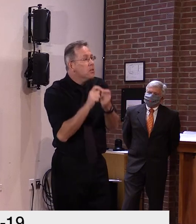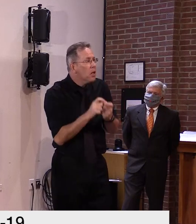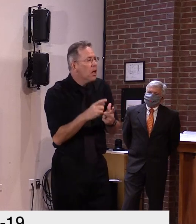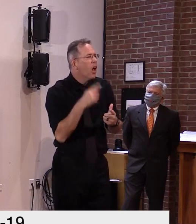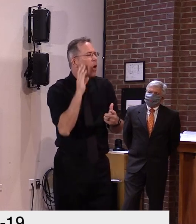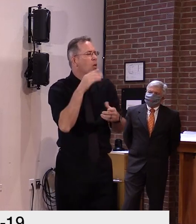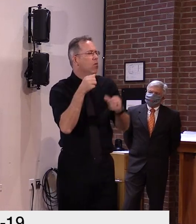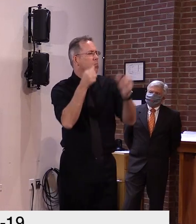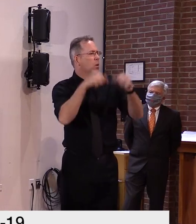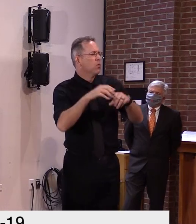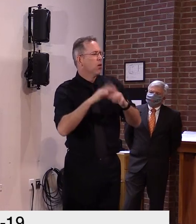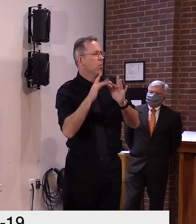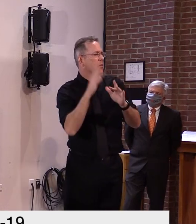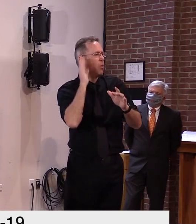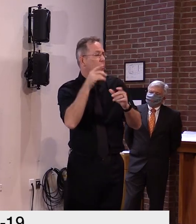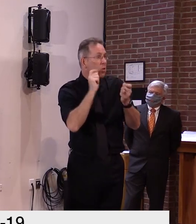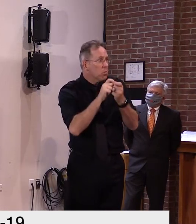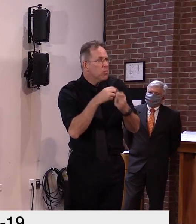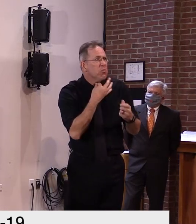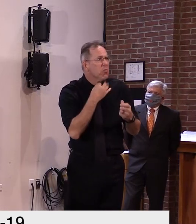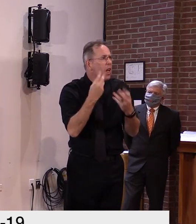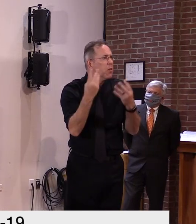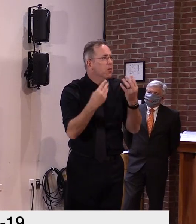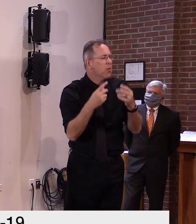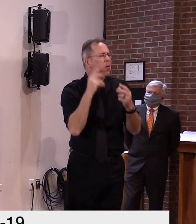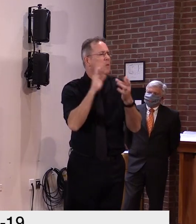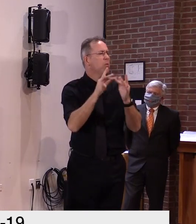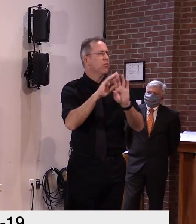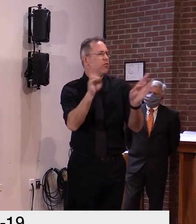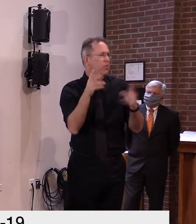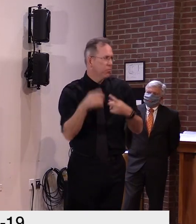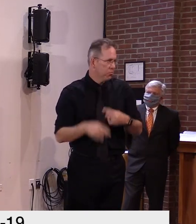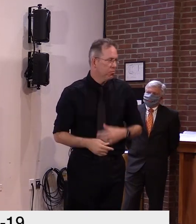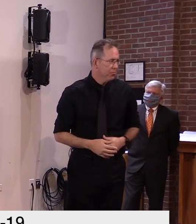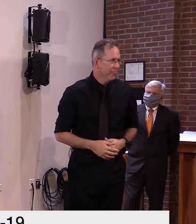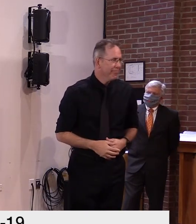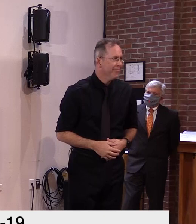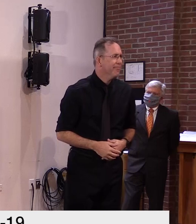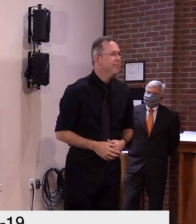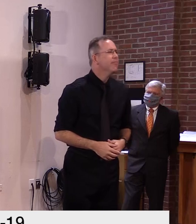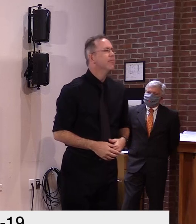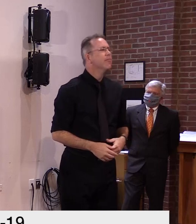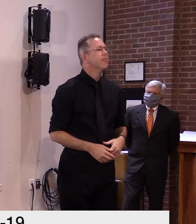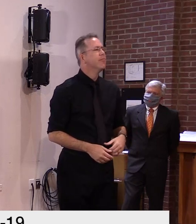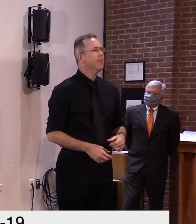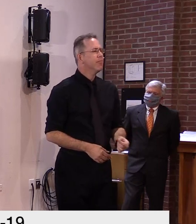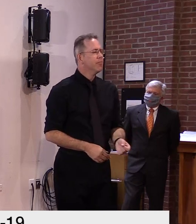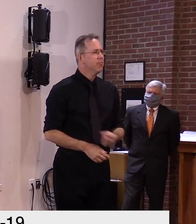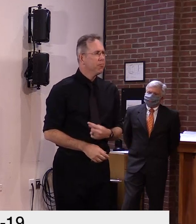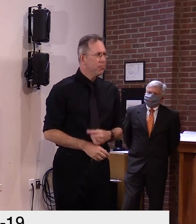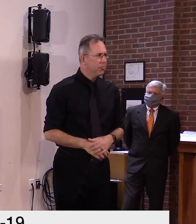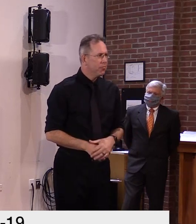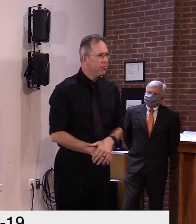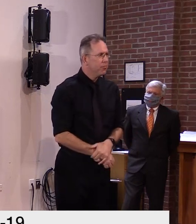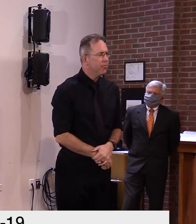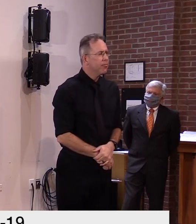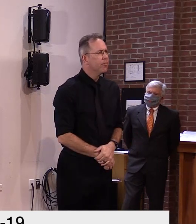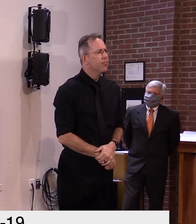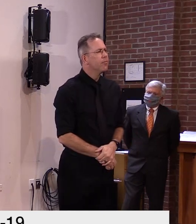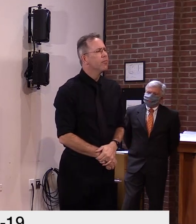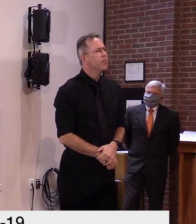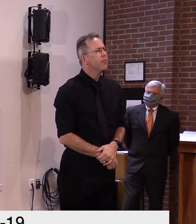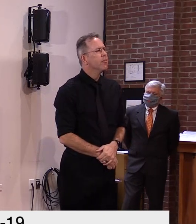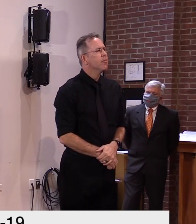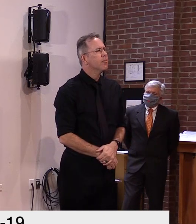Thank you, Commissioner Pichek. And to follow up, Governor, you said that with foliage tourism winding down, you hope to see a slowing of the increase in